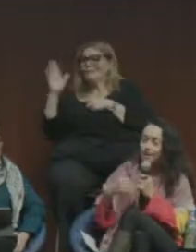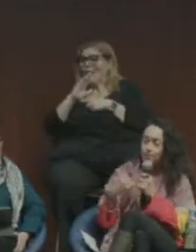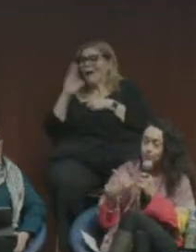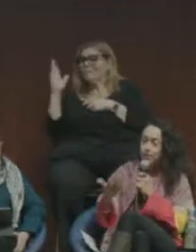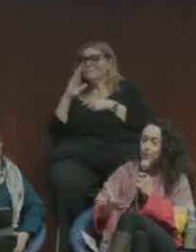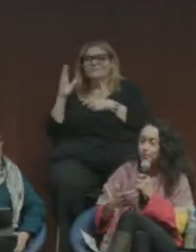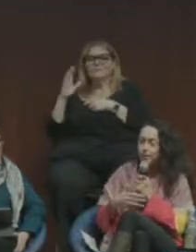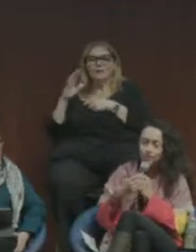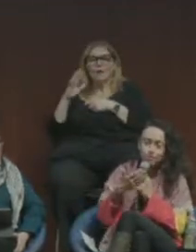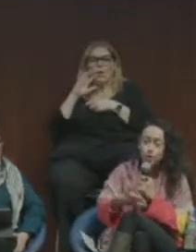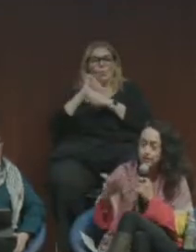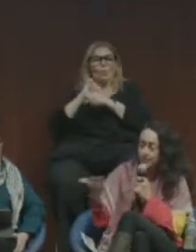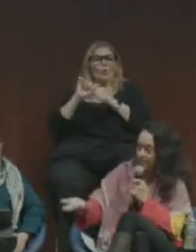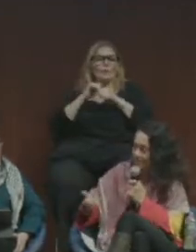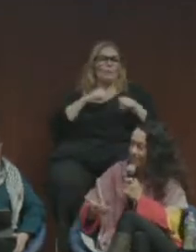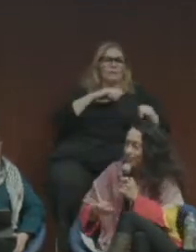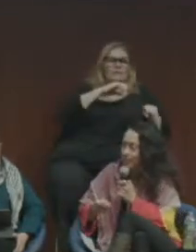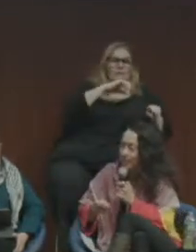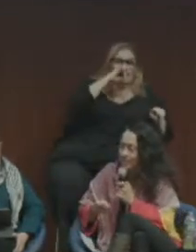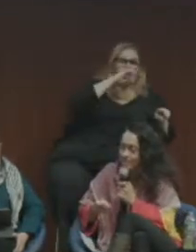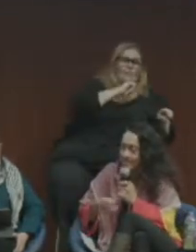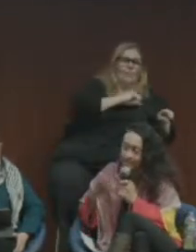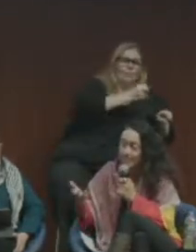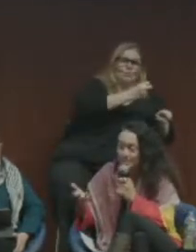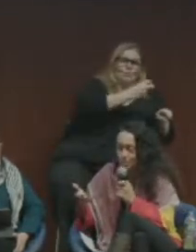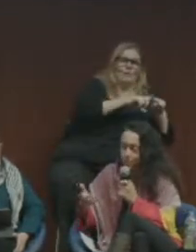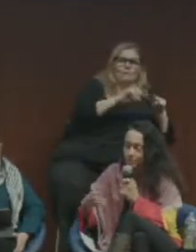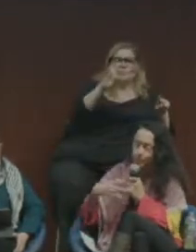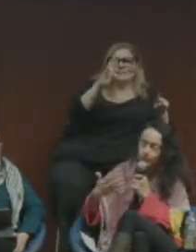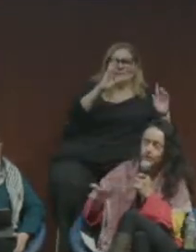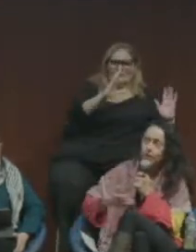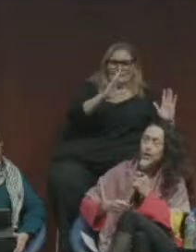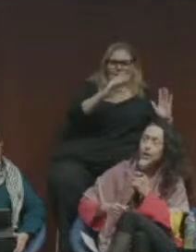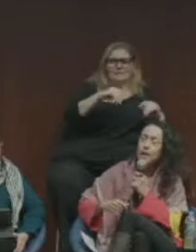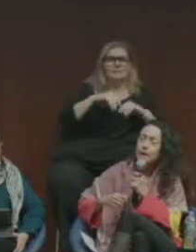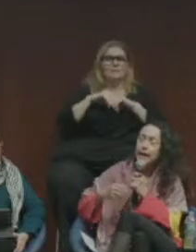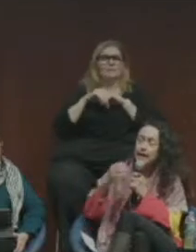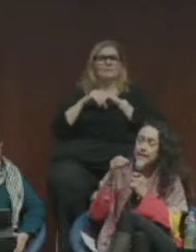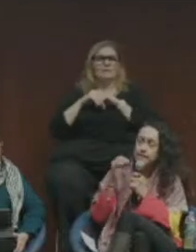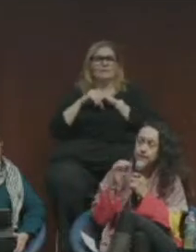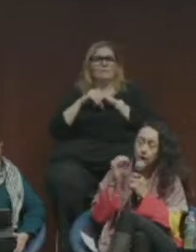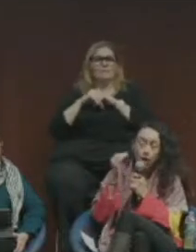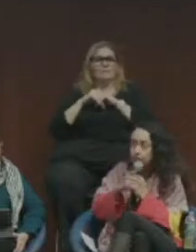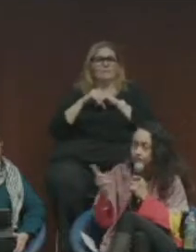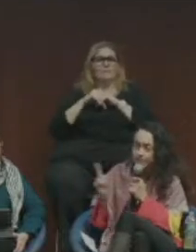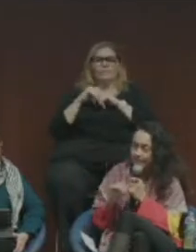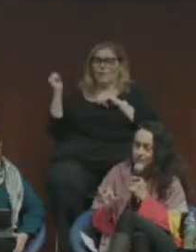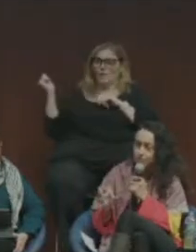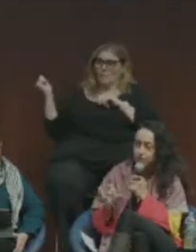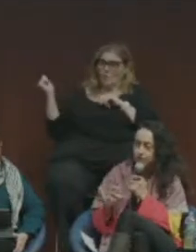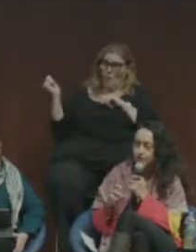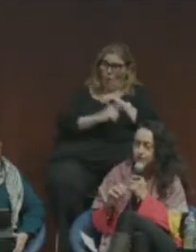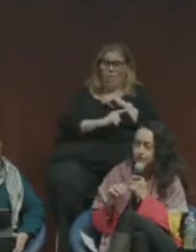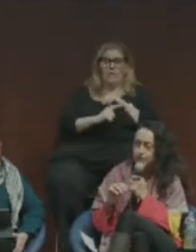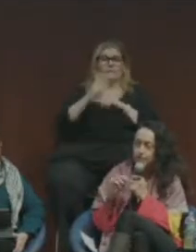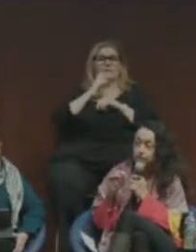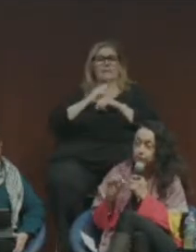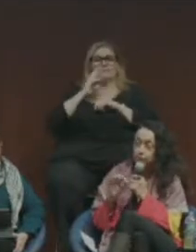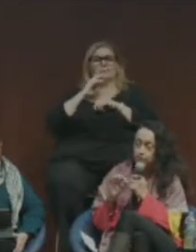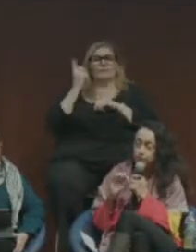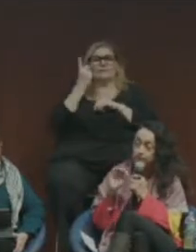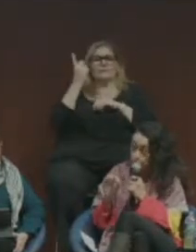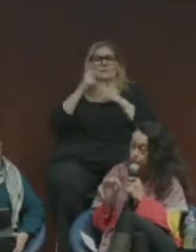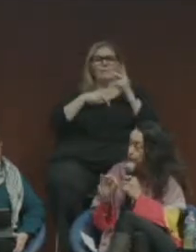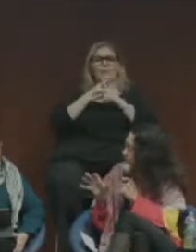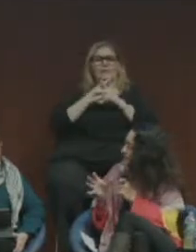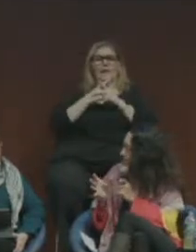25-year-olds working with the 12 to 18, 17-year-olds. So and all of us had experienced some